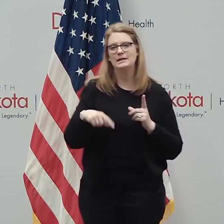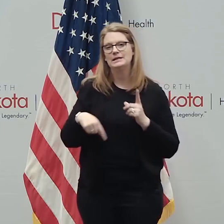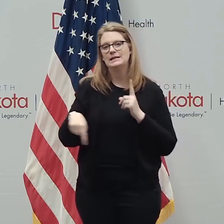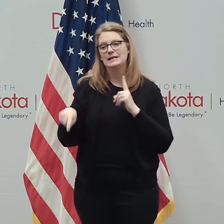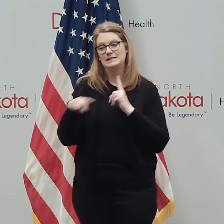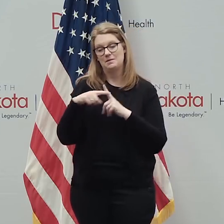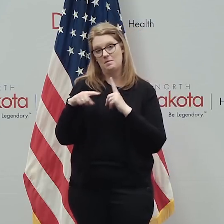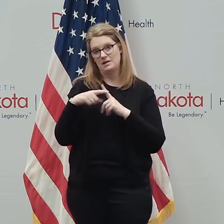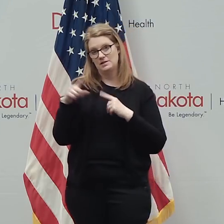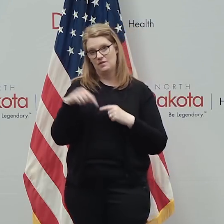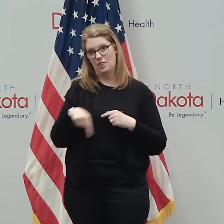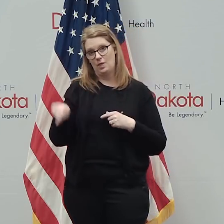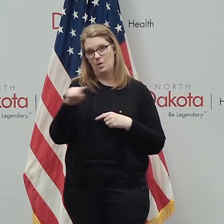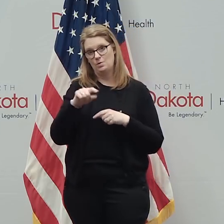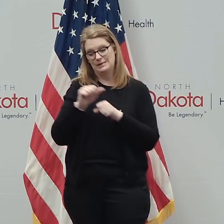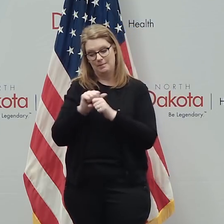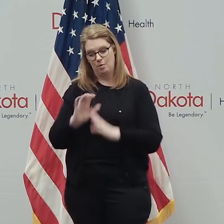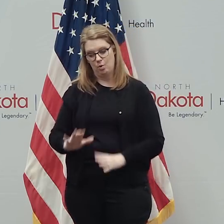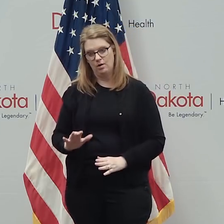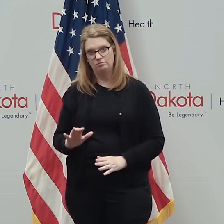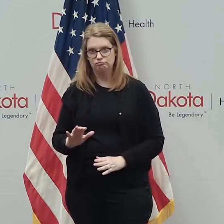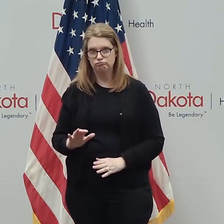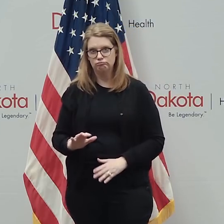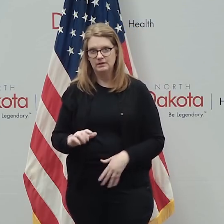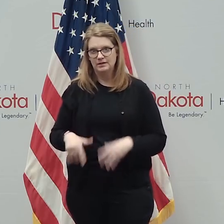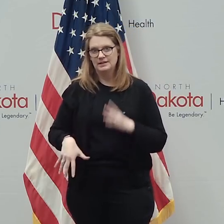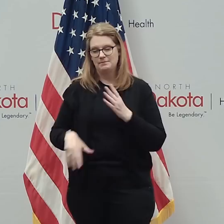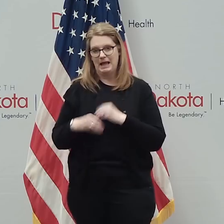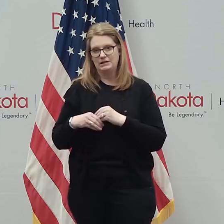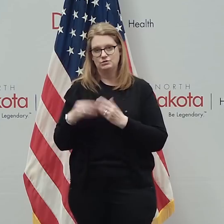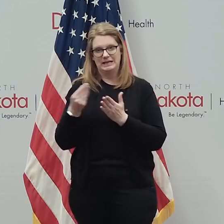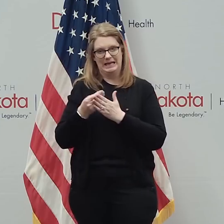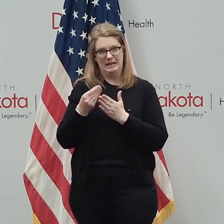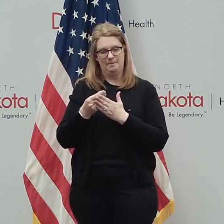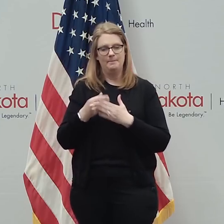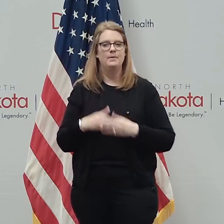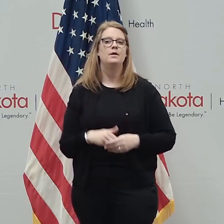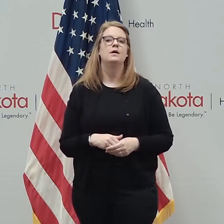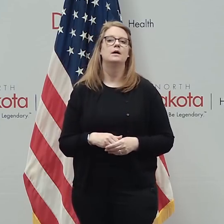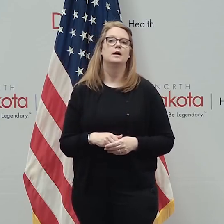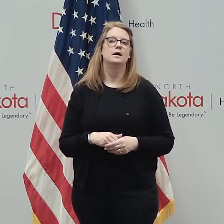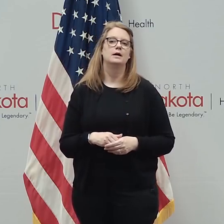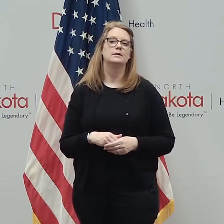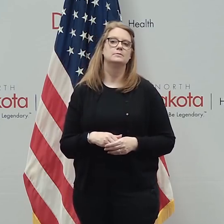for those workers to have that extra income. Of course,